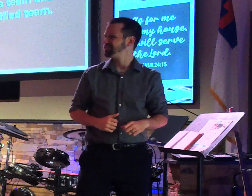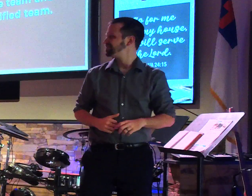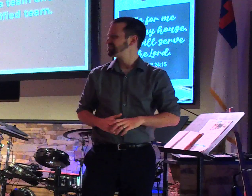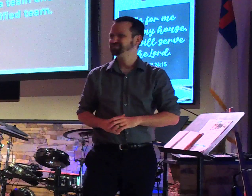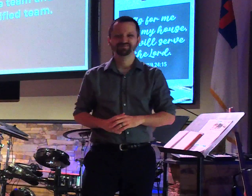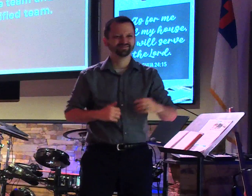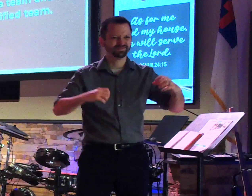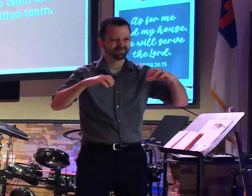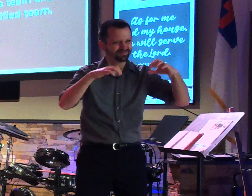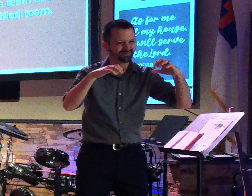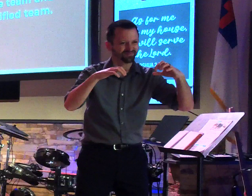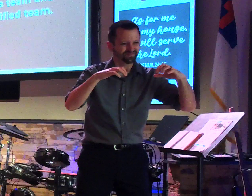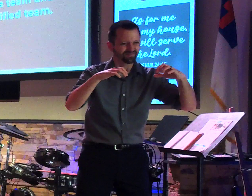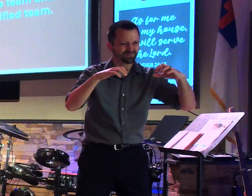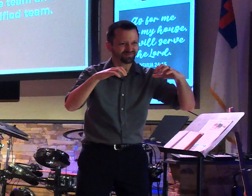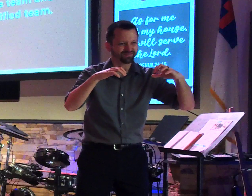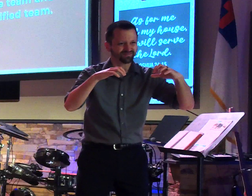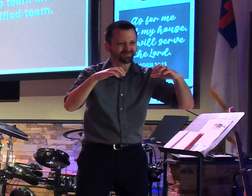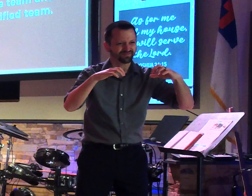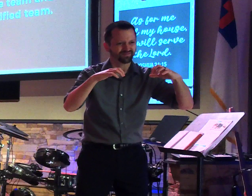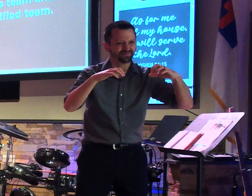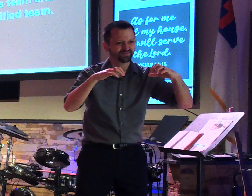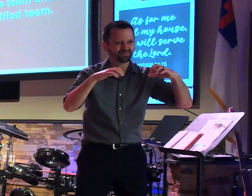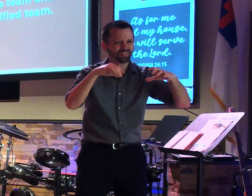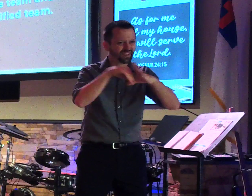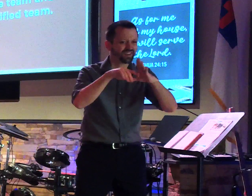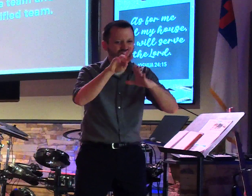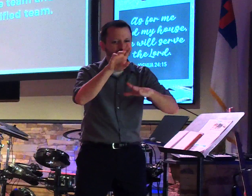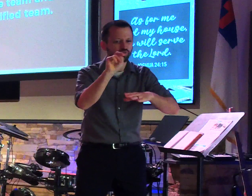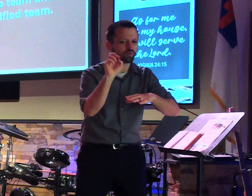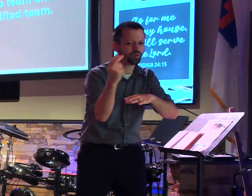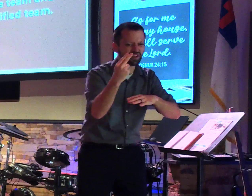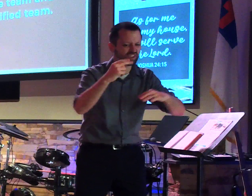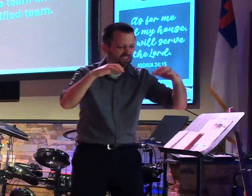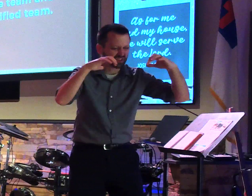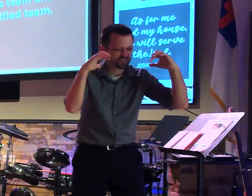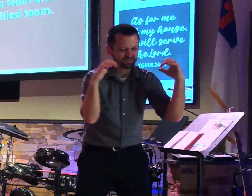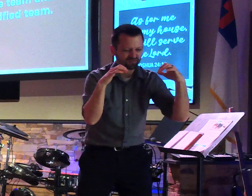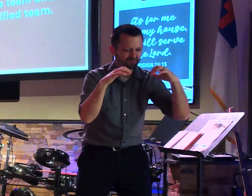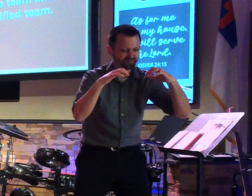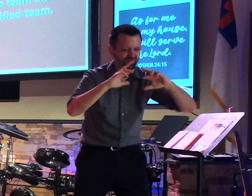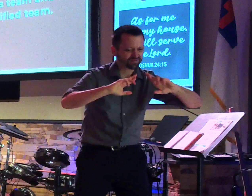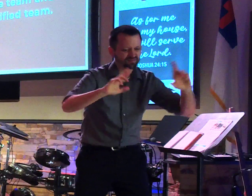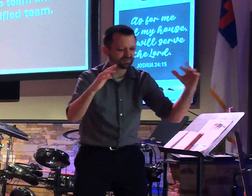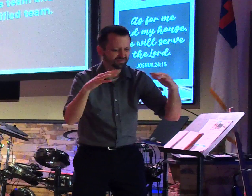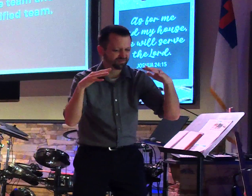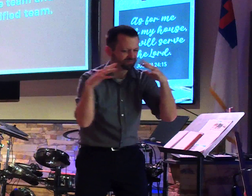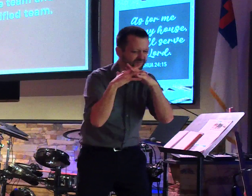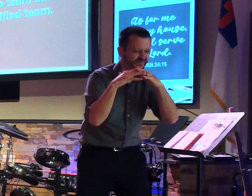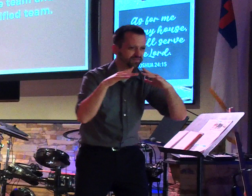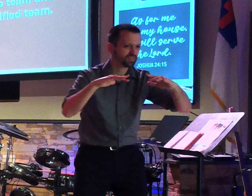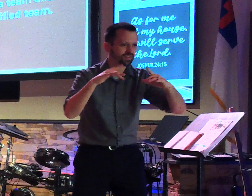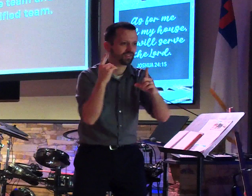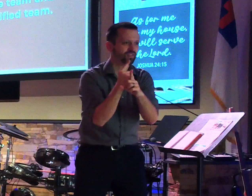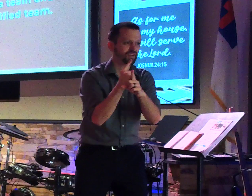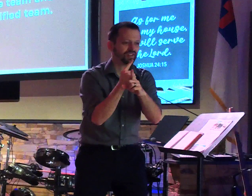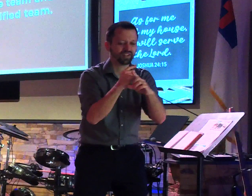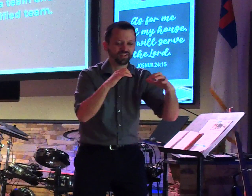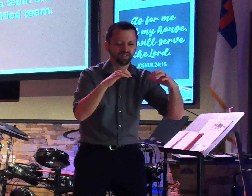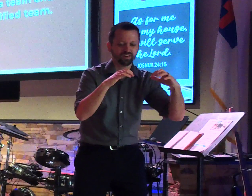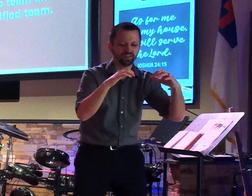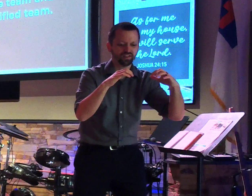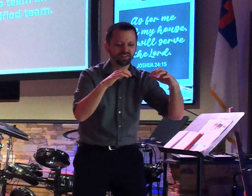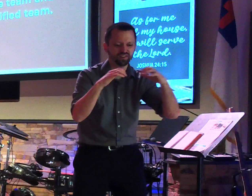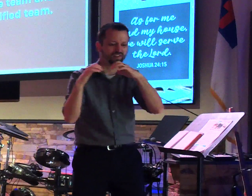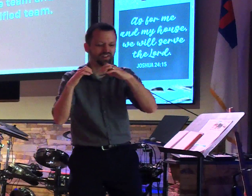And they're call this the trenches. They're in the trenches, and they're fighting, you know. Yeah, and she's trying to move it that way, and I'm trying